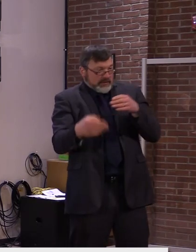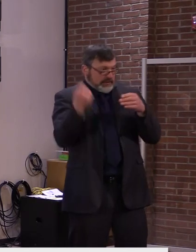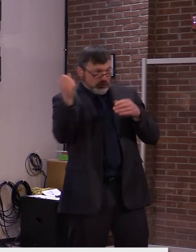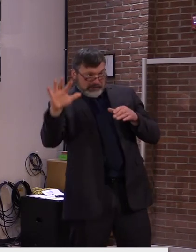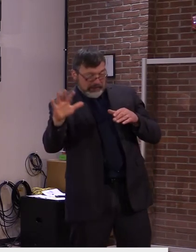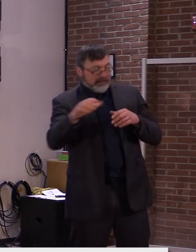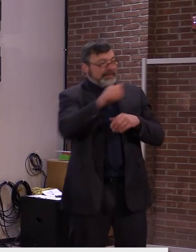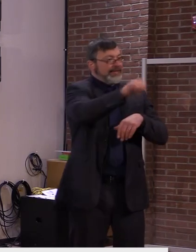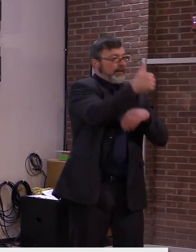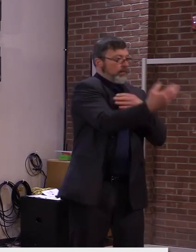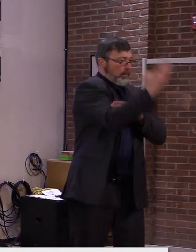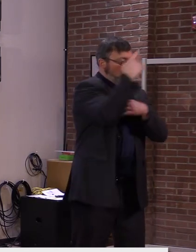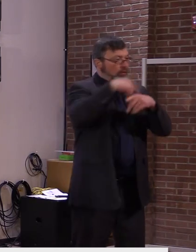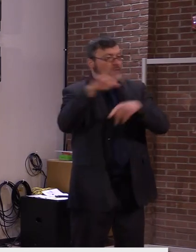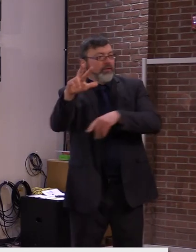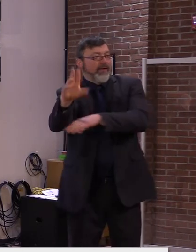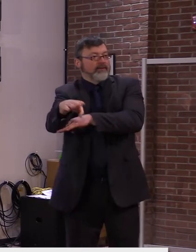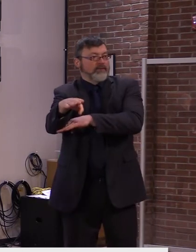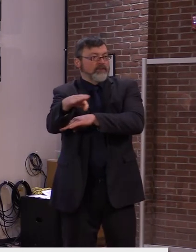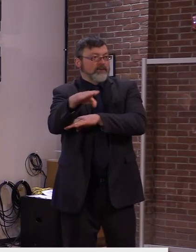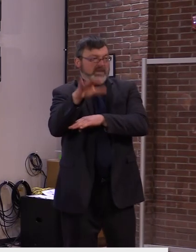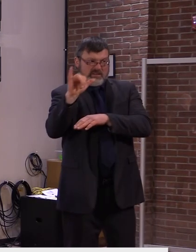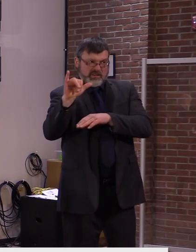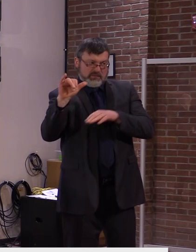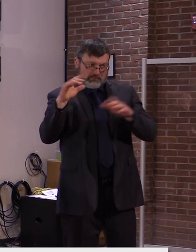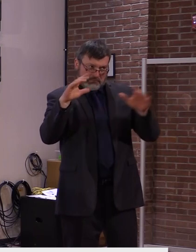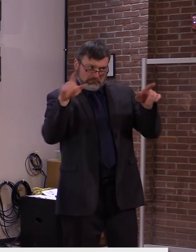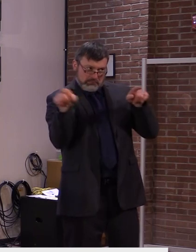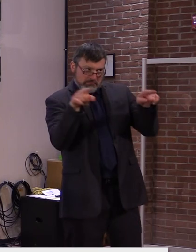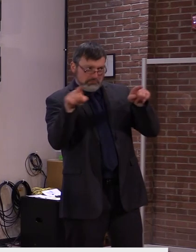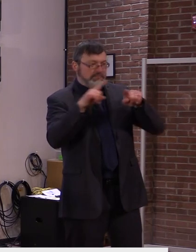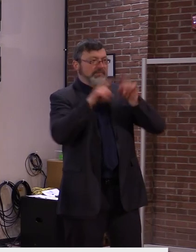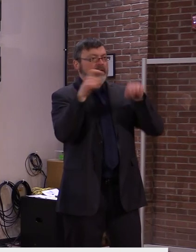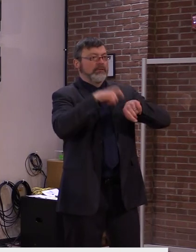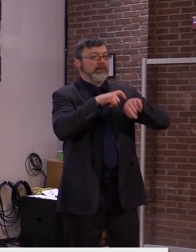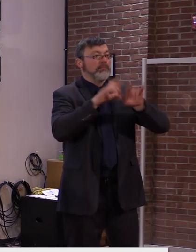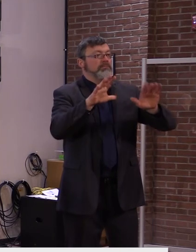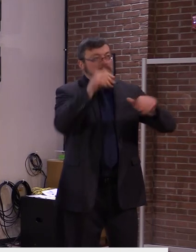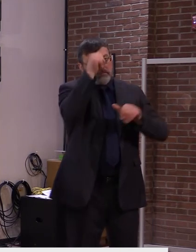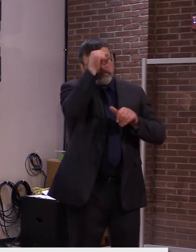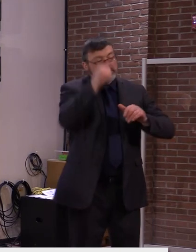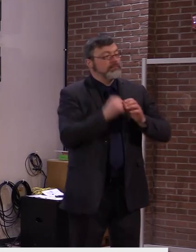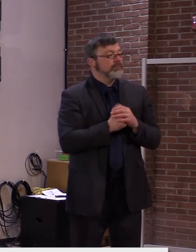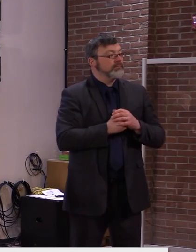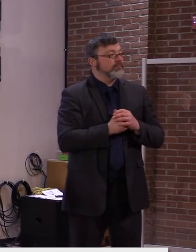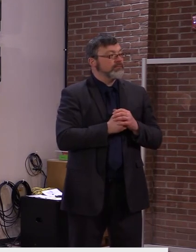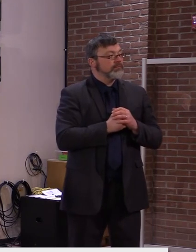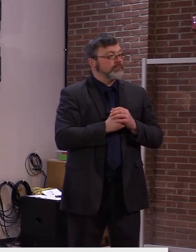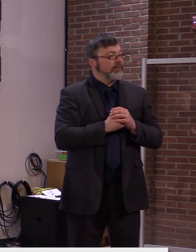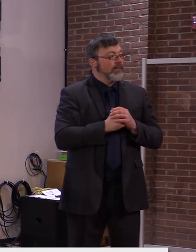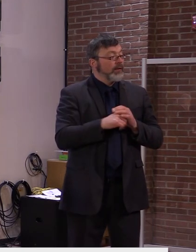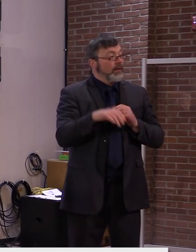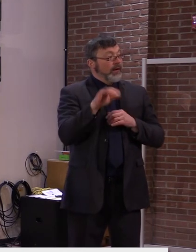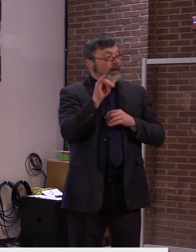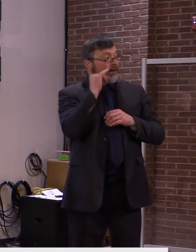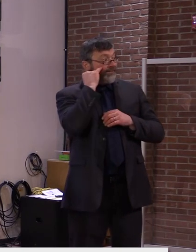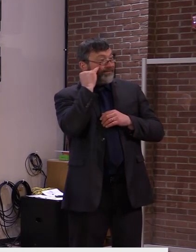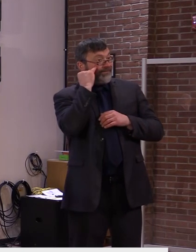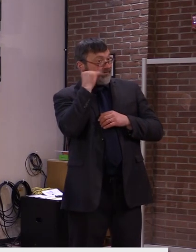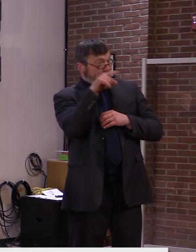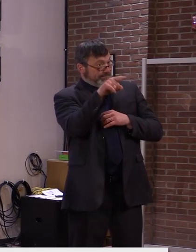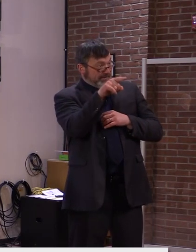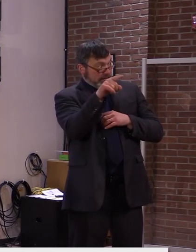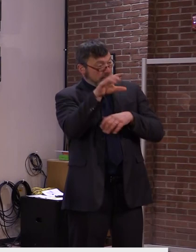If you want to make an appointment online through our state operated community vaccine program, there are two steps